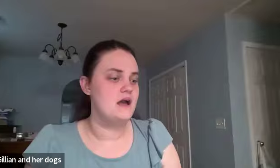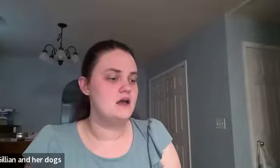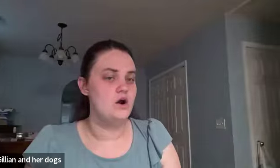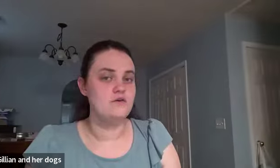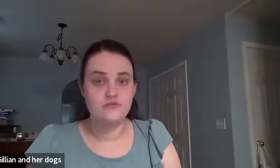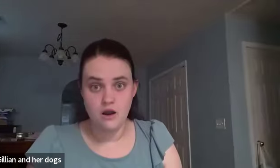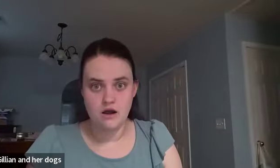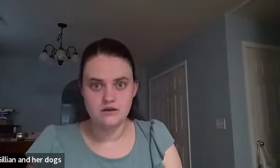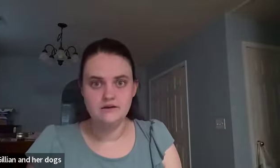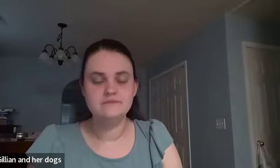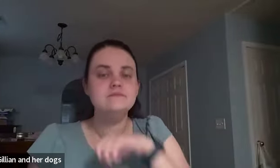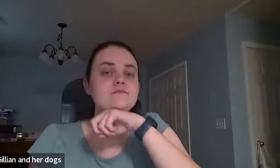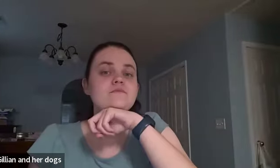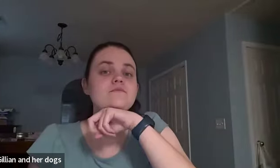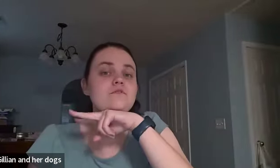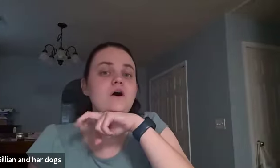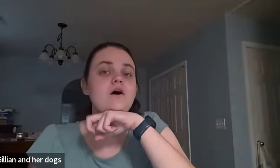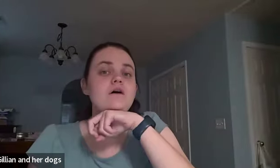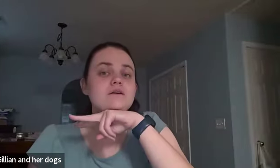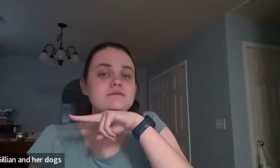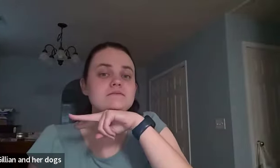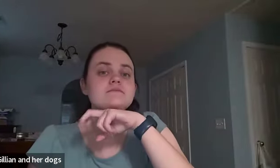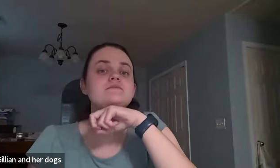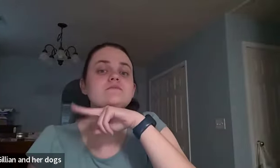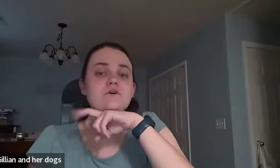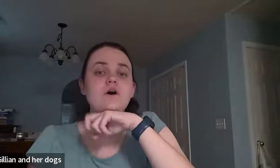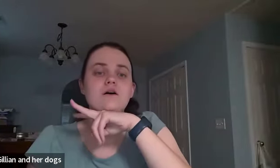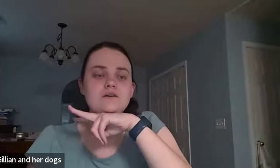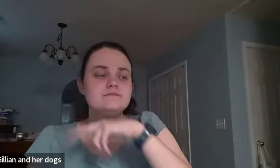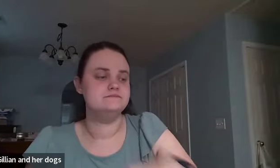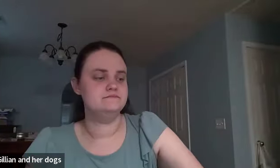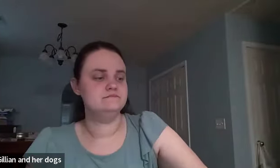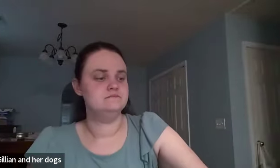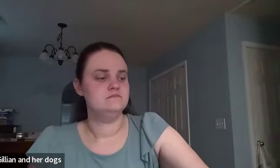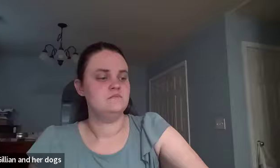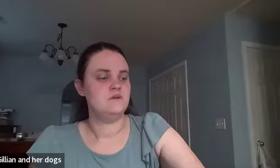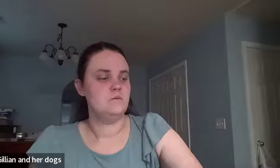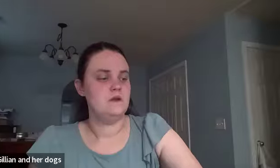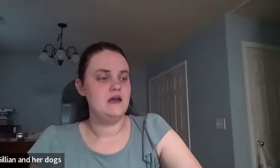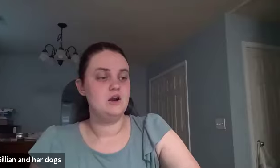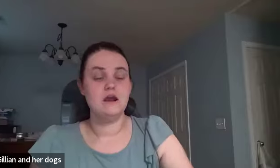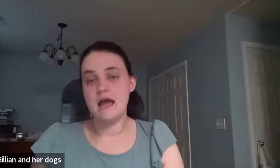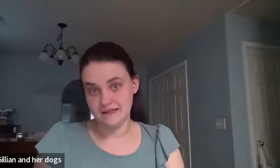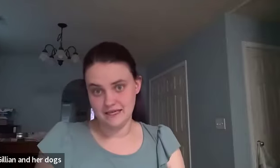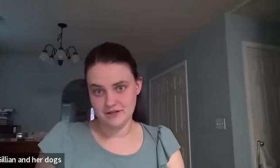had our frog, frog, frog. Hmm. We had our